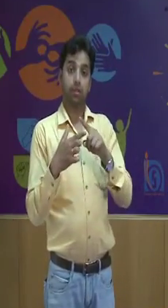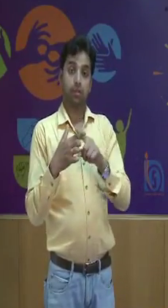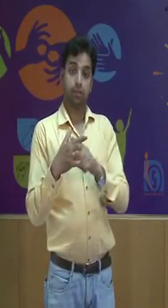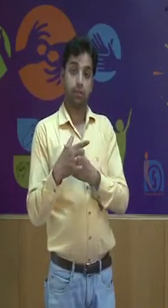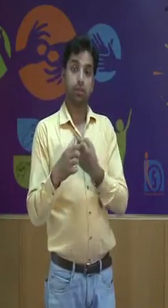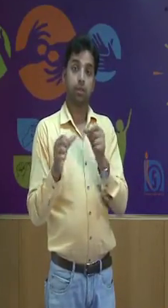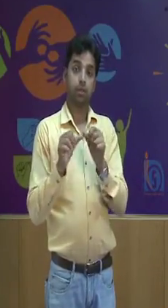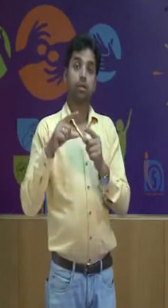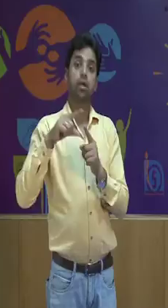Jats